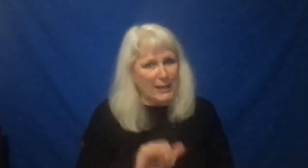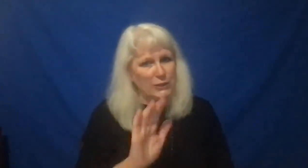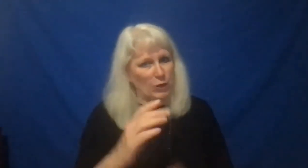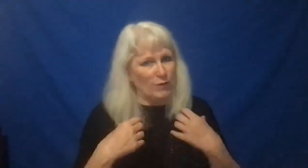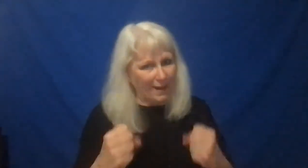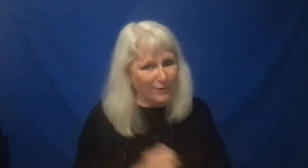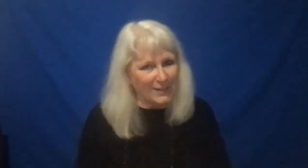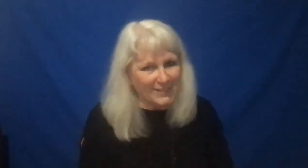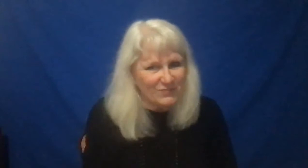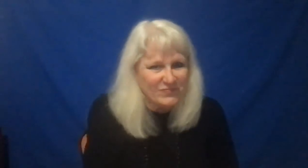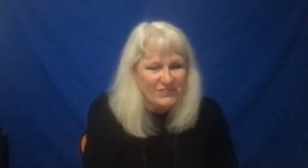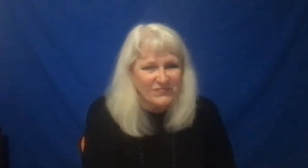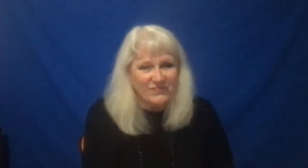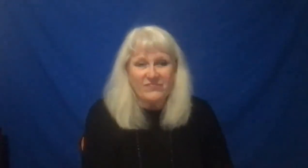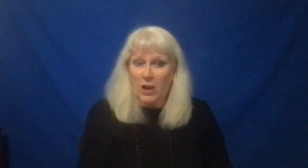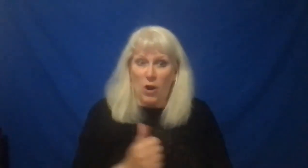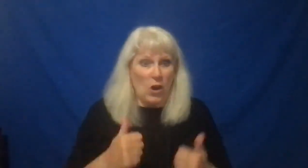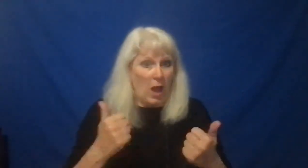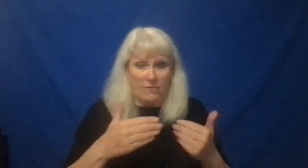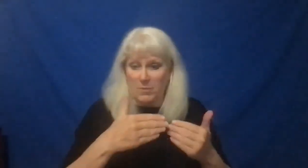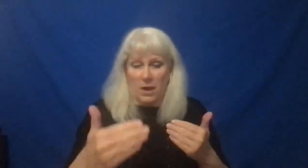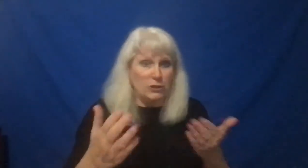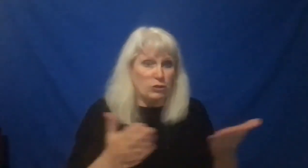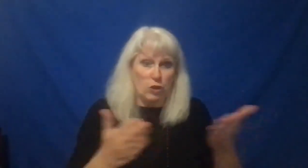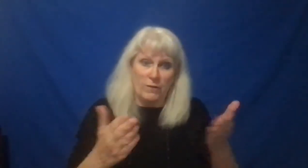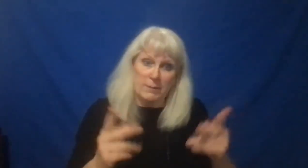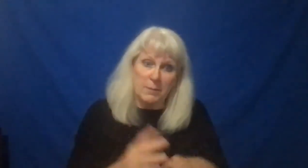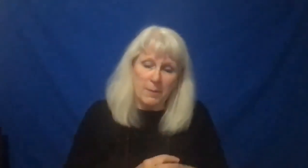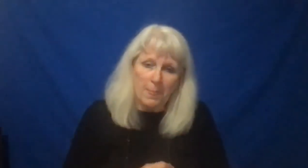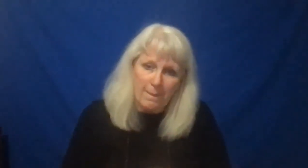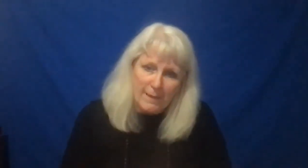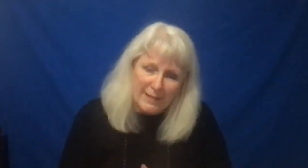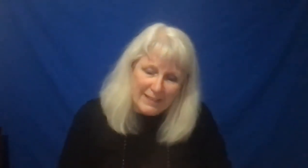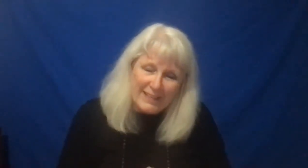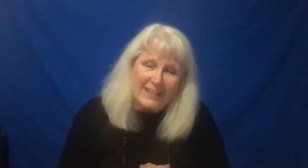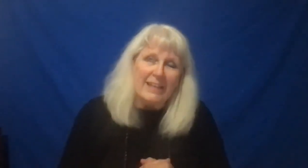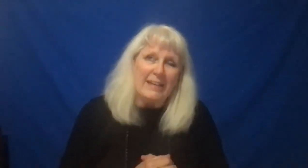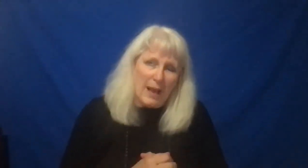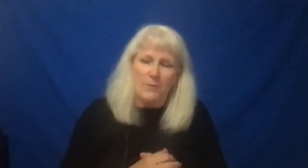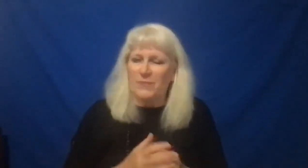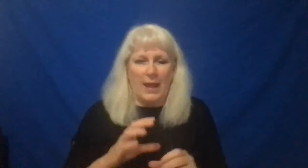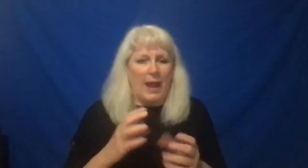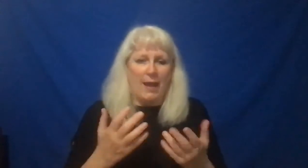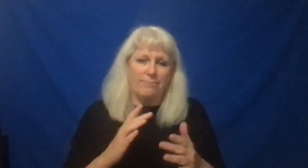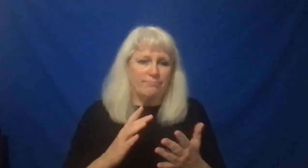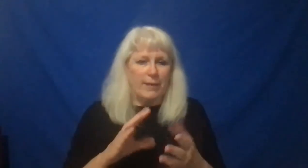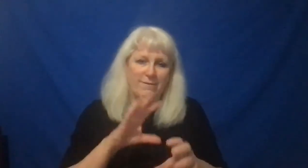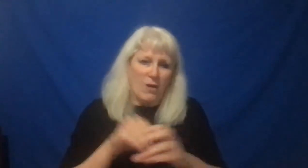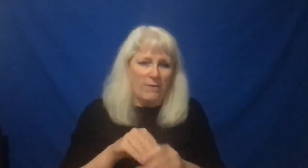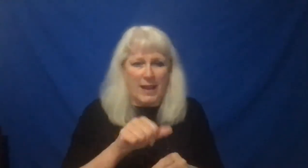serving others. When I heard the term, and I've been associated, as I said, with AA for quite a while, but I never heard the